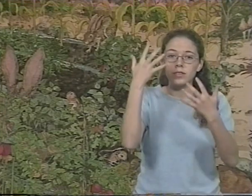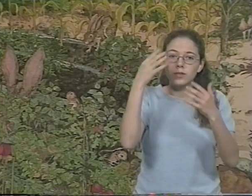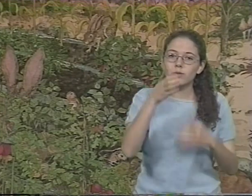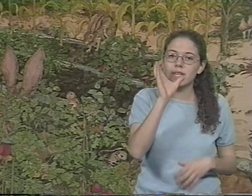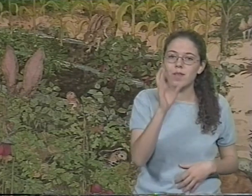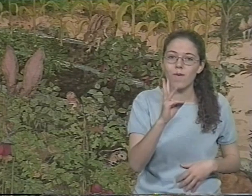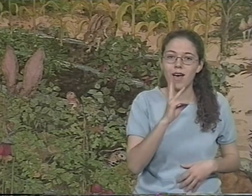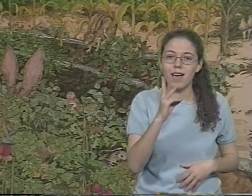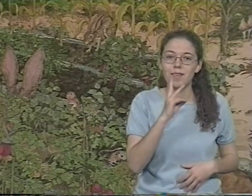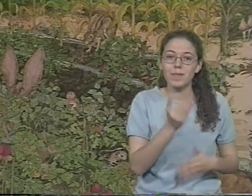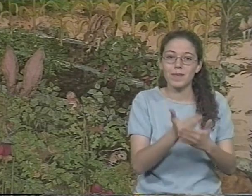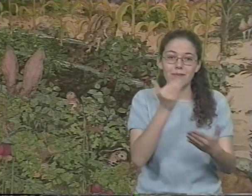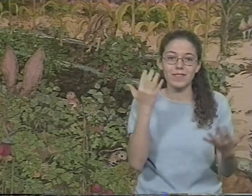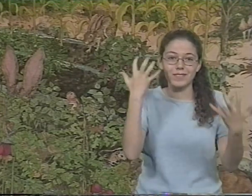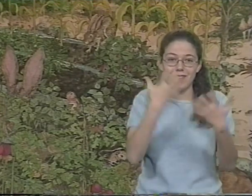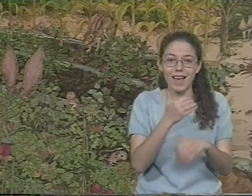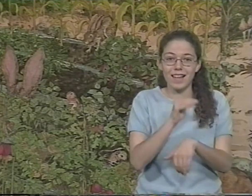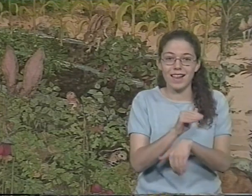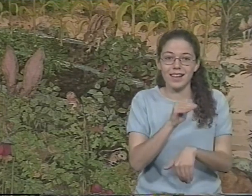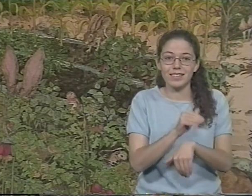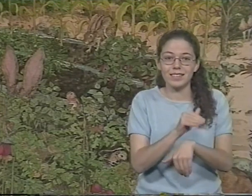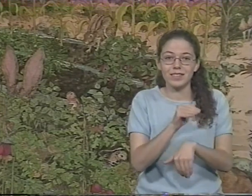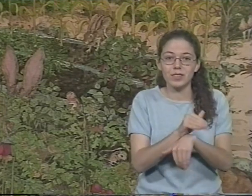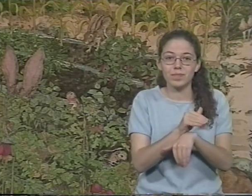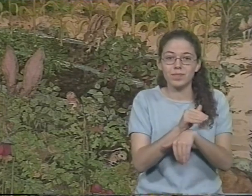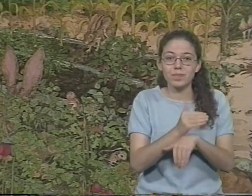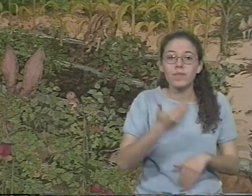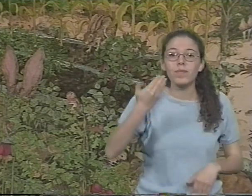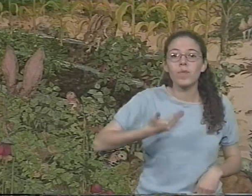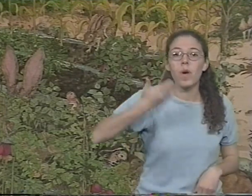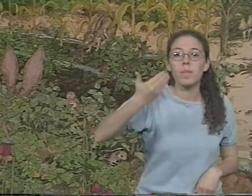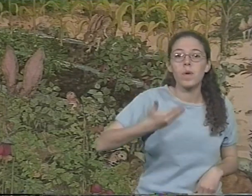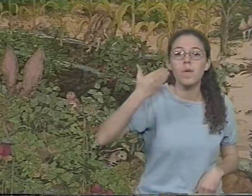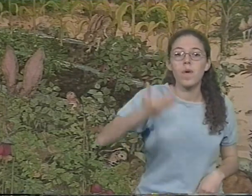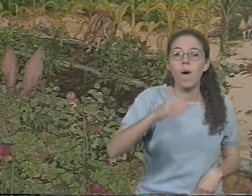Occasionally, even an old desert tortoise could be seen plodding toward the garden.